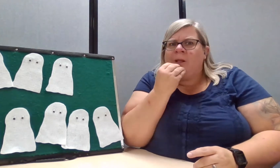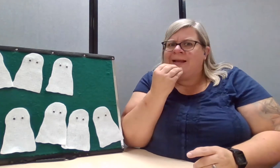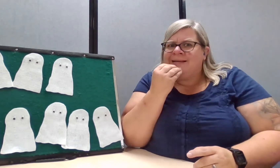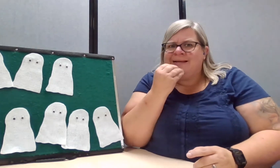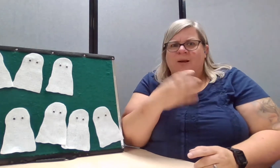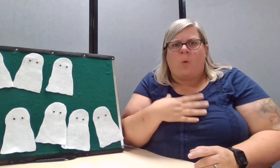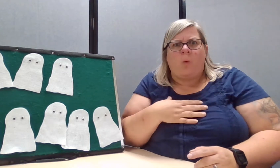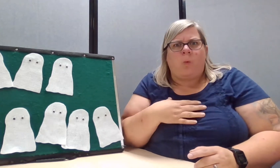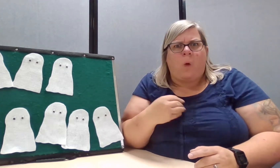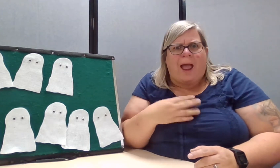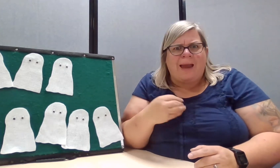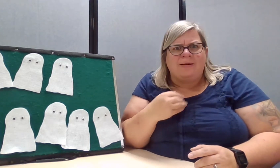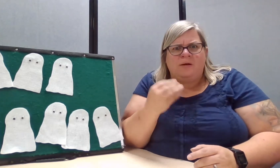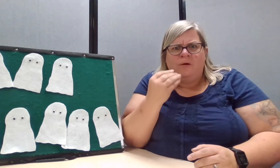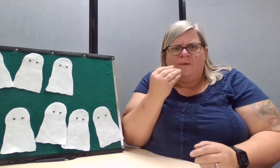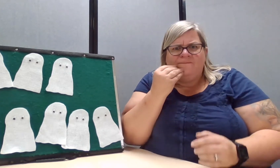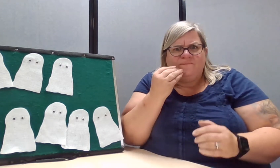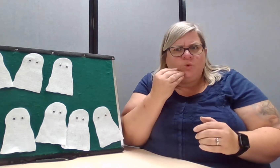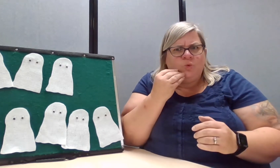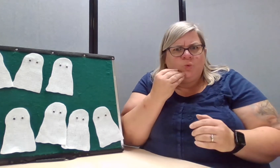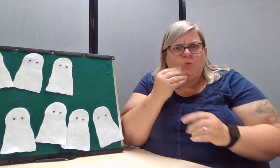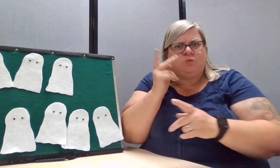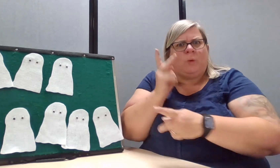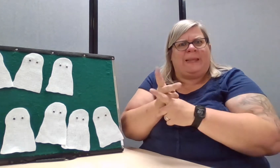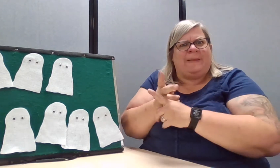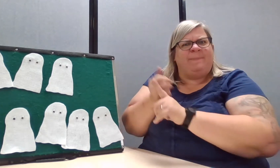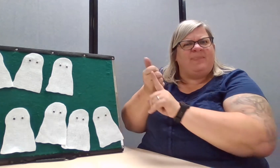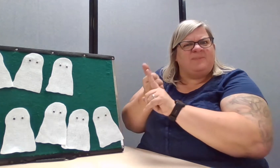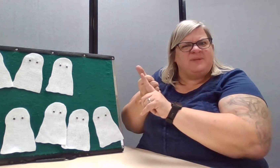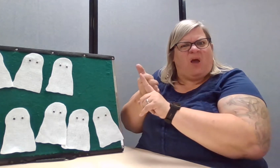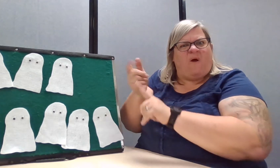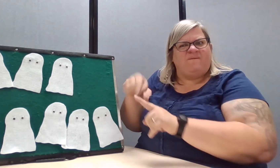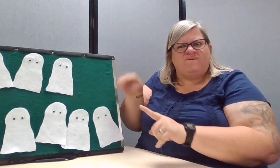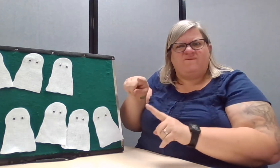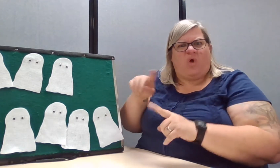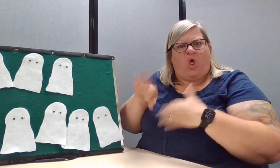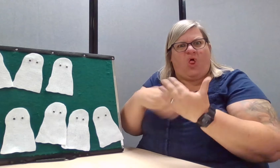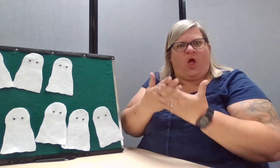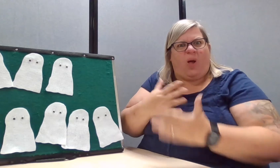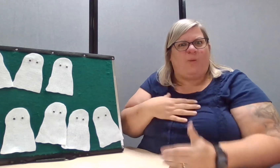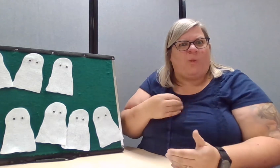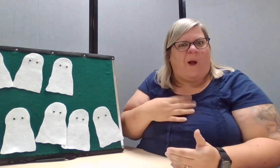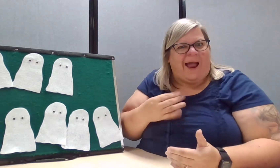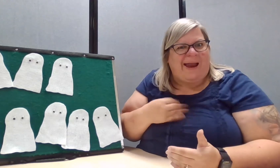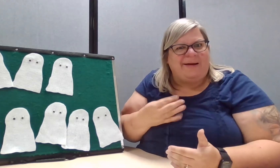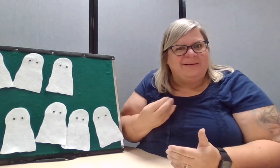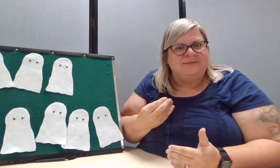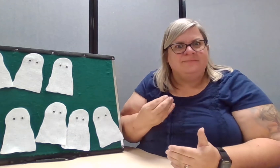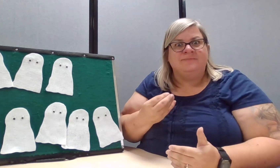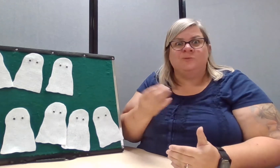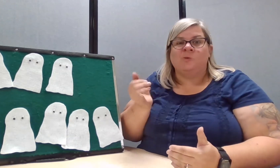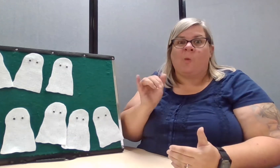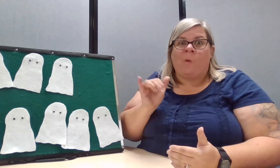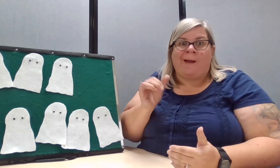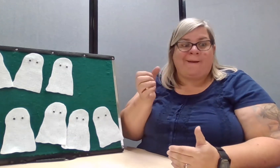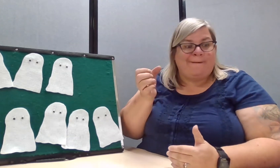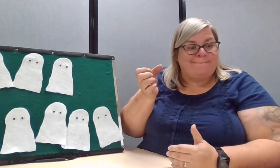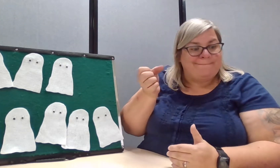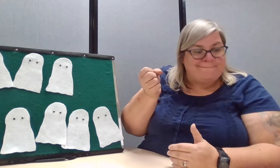And the reason was because the ghosts only ate food that was white. So that would keep them